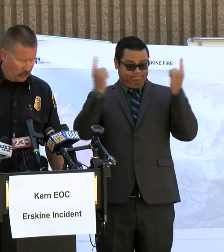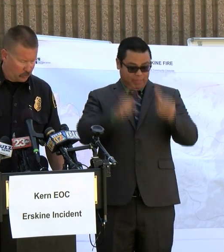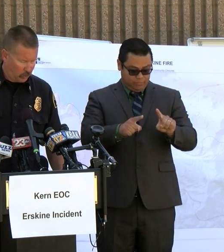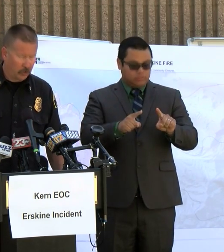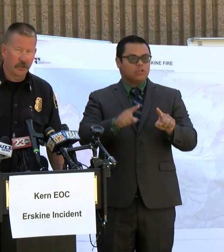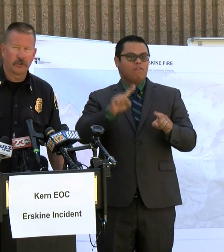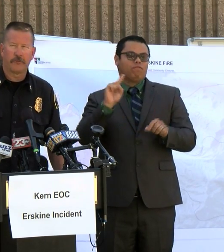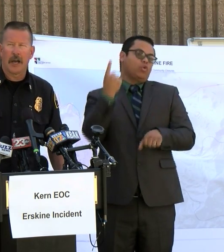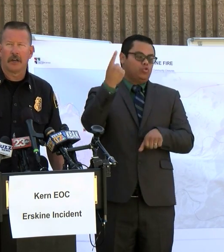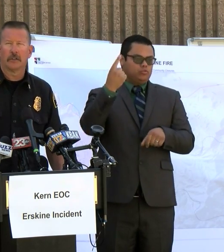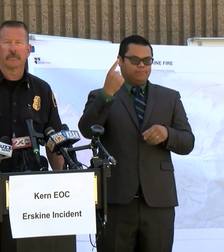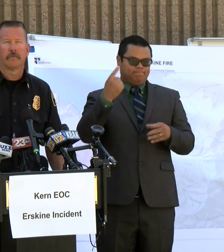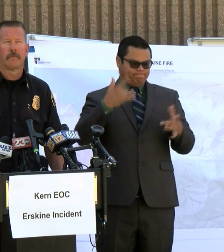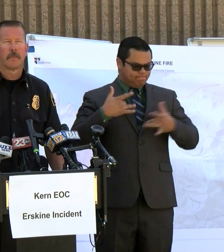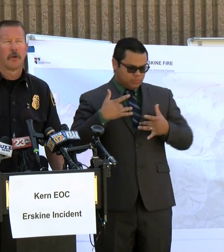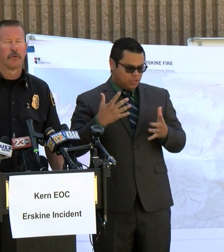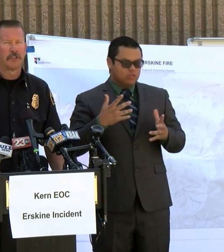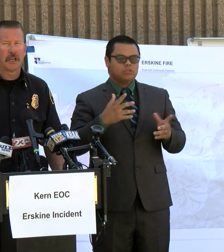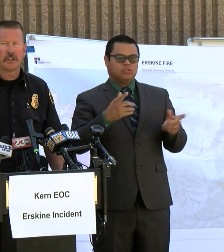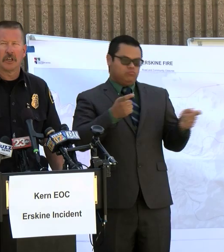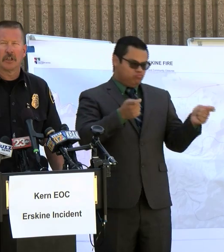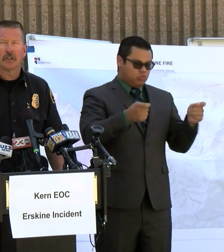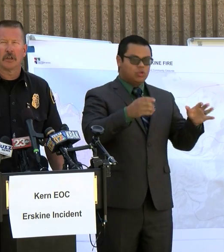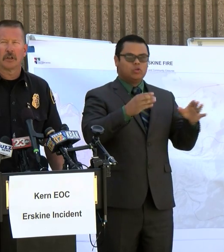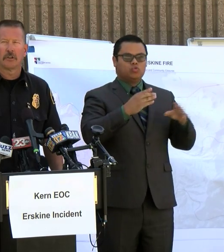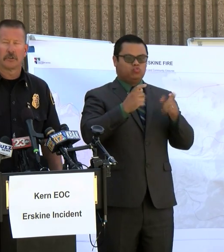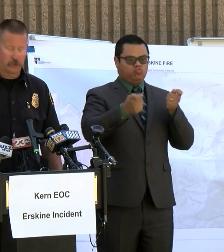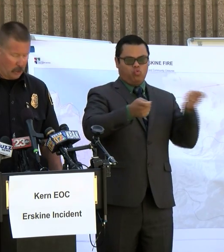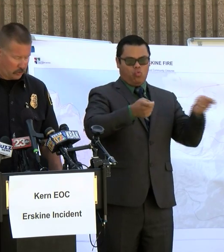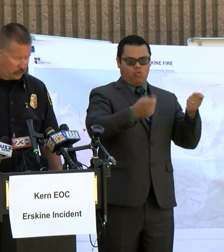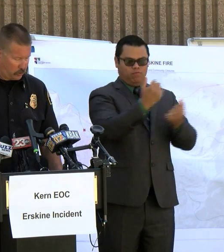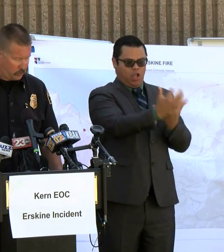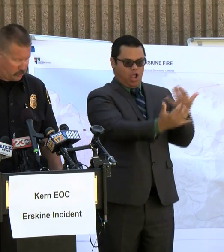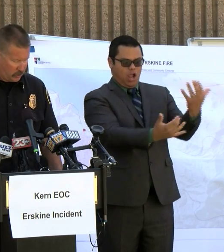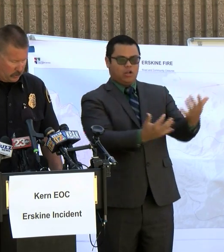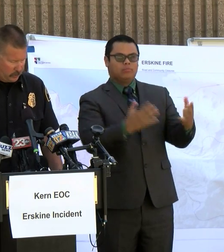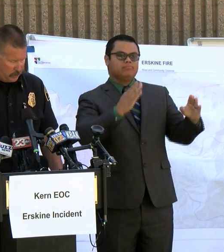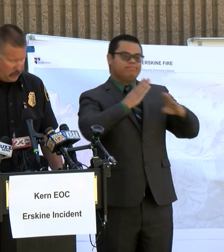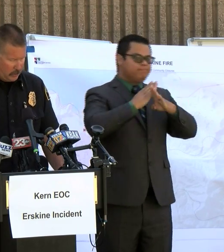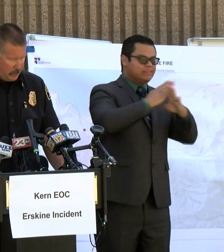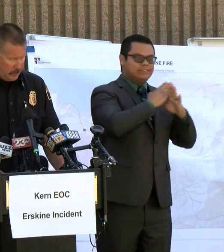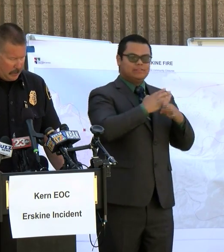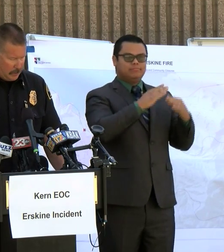extinguishing and controlling this fire, protecting structures,